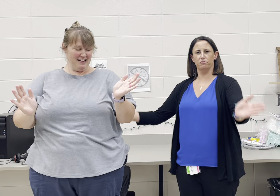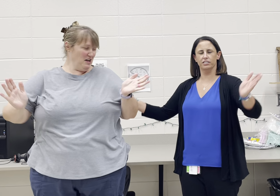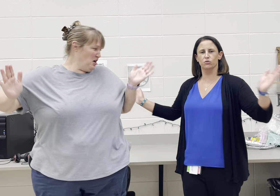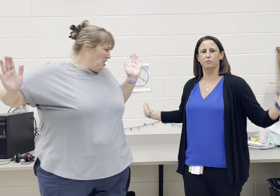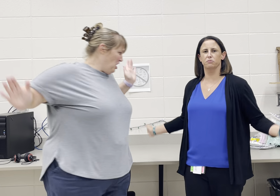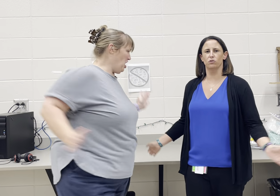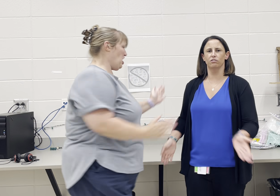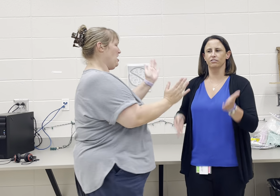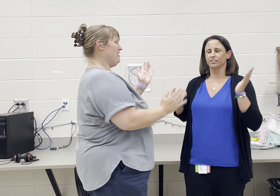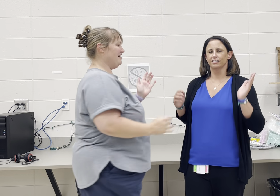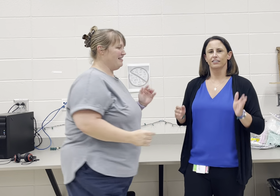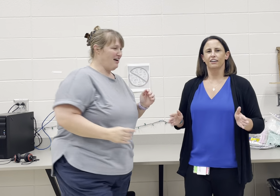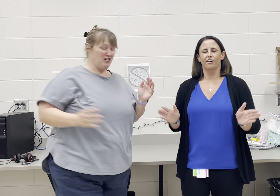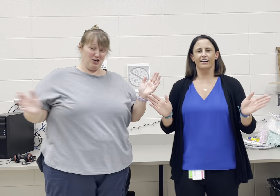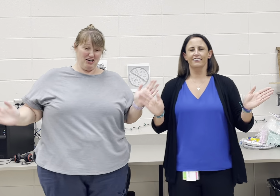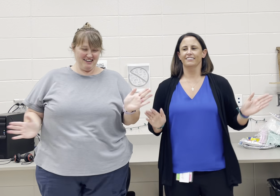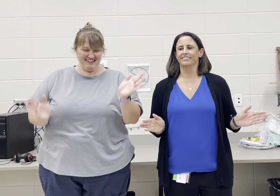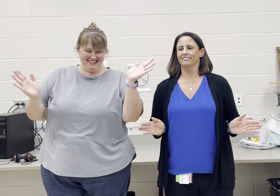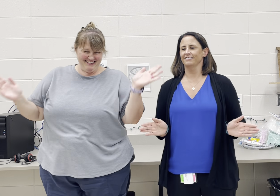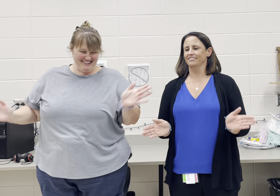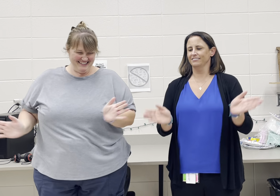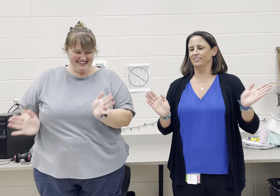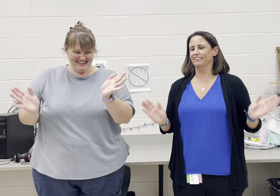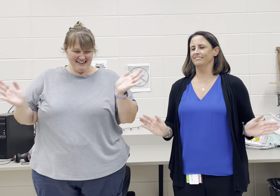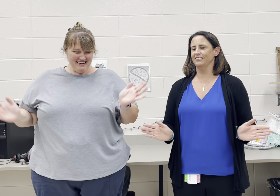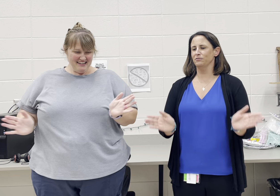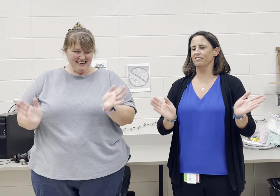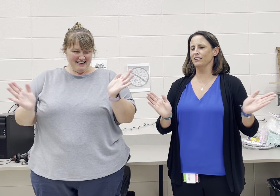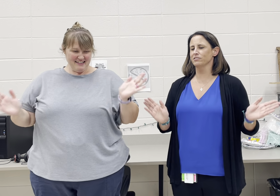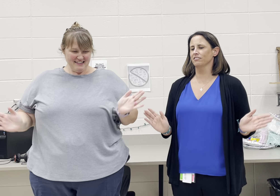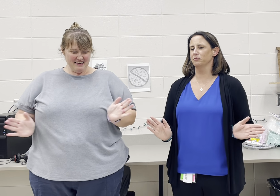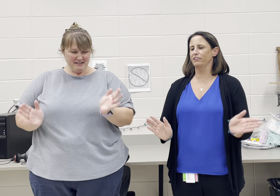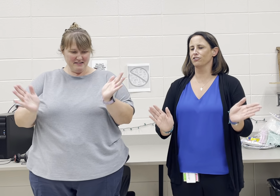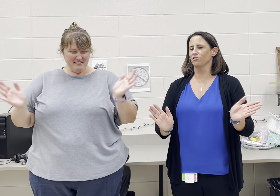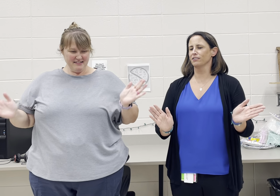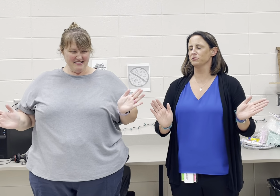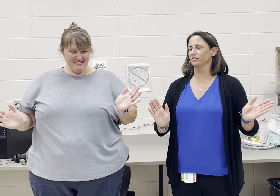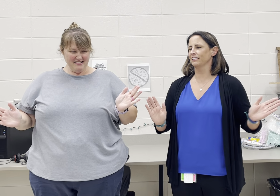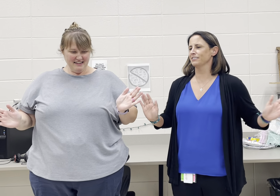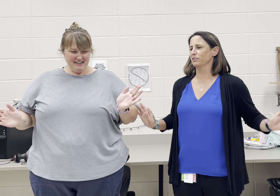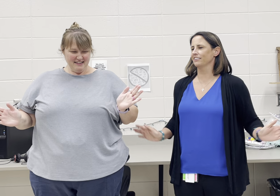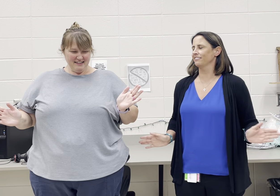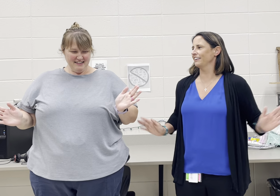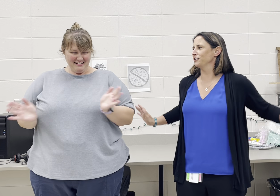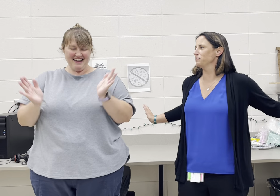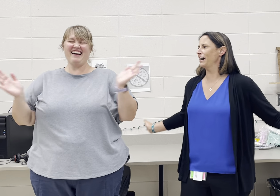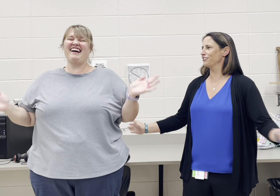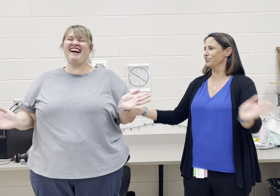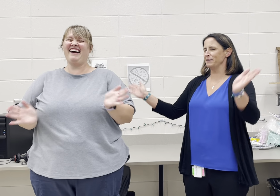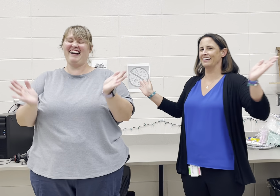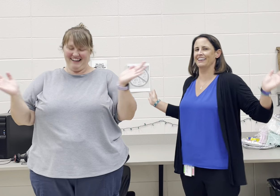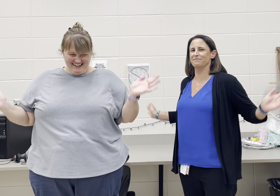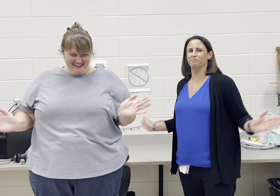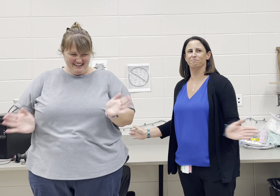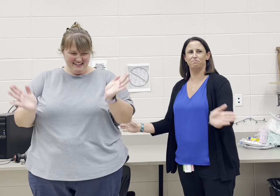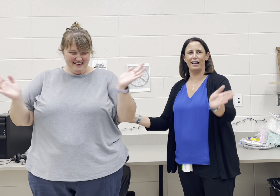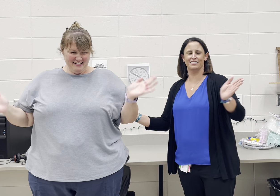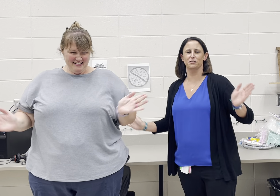a swimming pool. Are you All sure? right. Like I think it was on the movie Grown Ups when like someone had to like go to the bathroom and they like backed away.